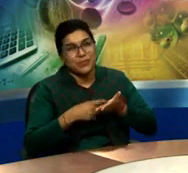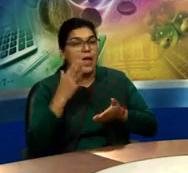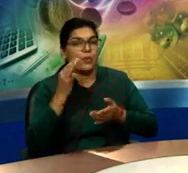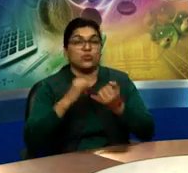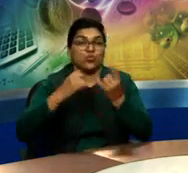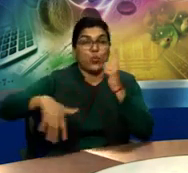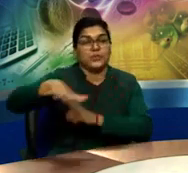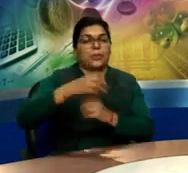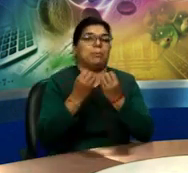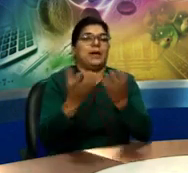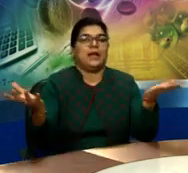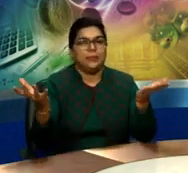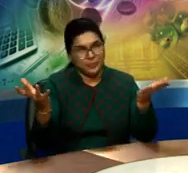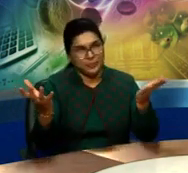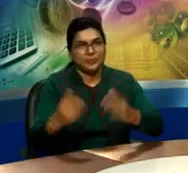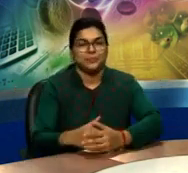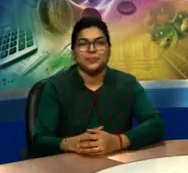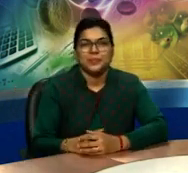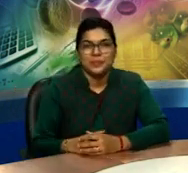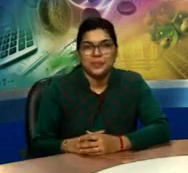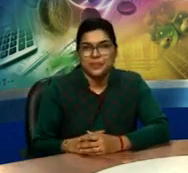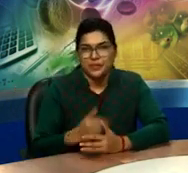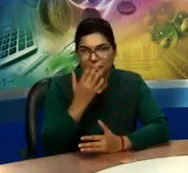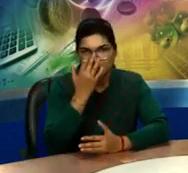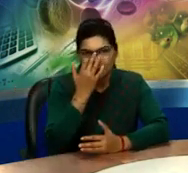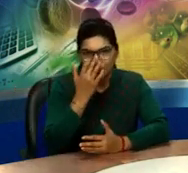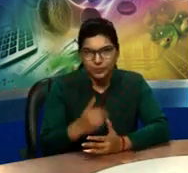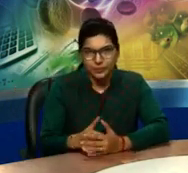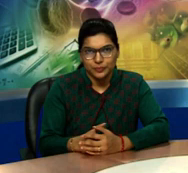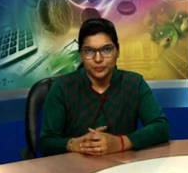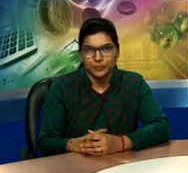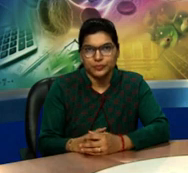So we should also respect our family members and mothers, wives at home.